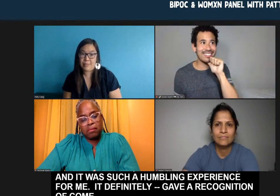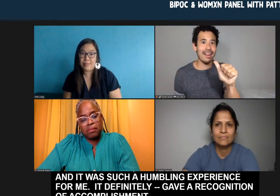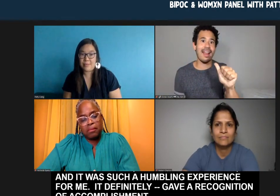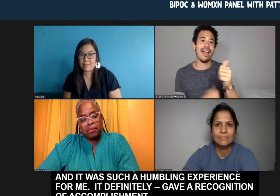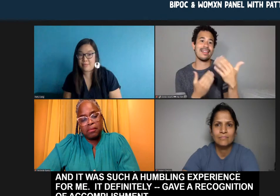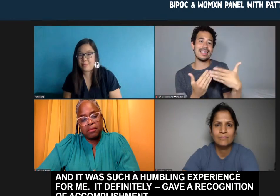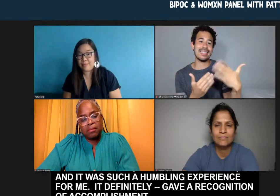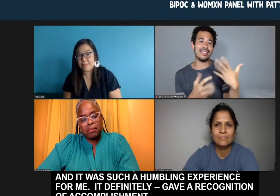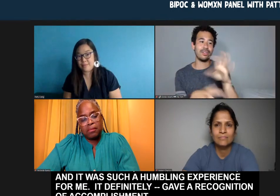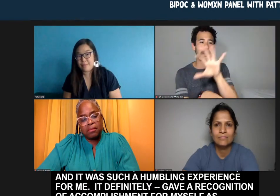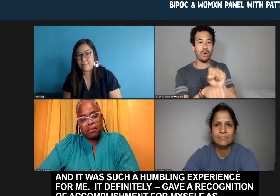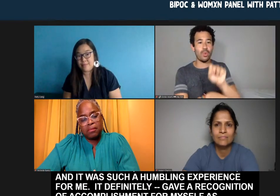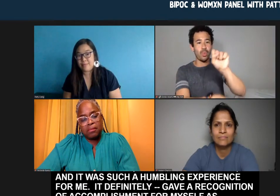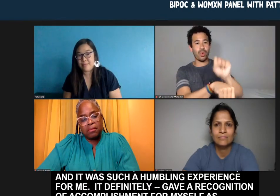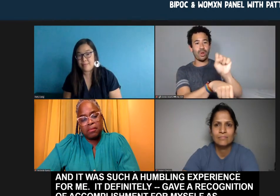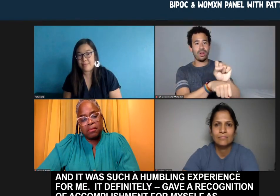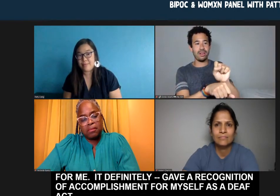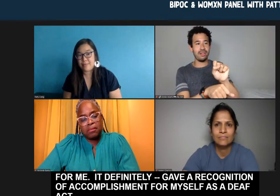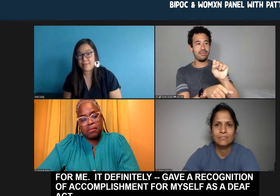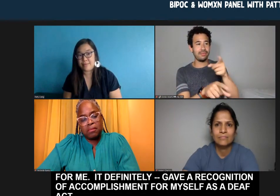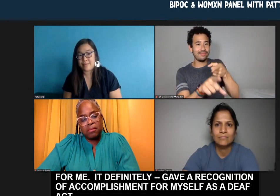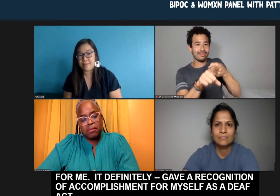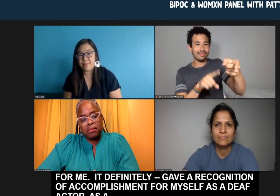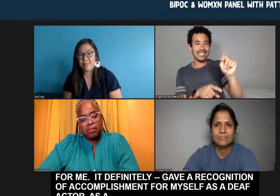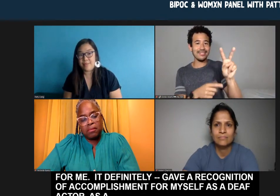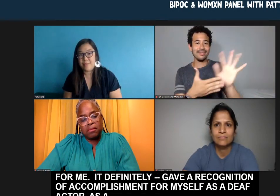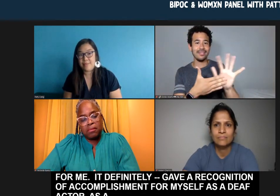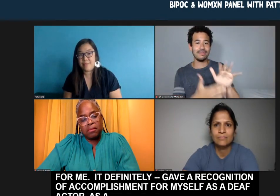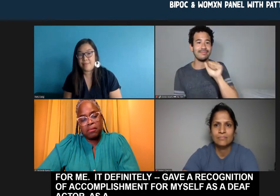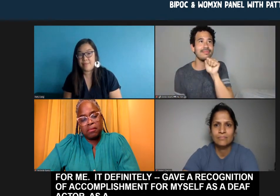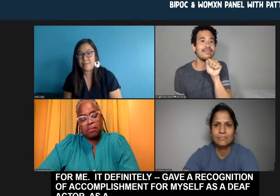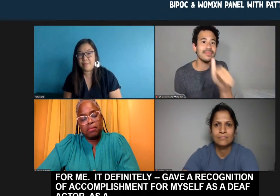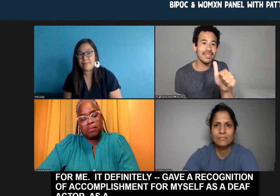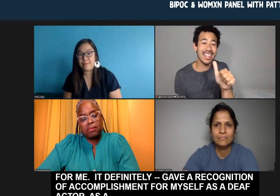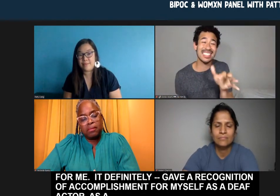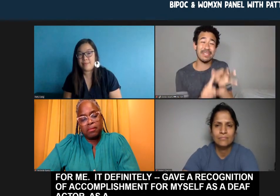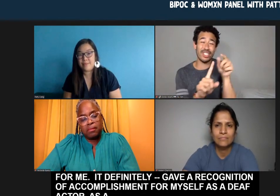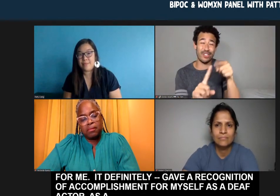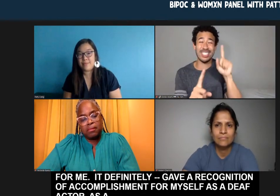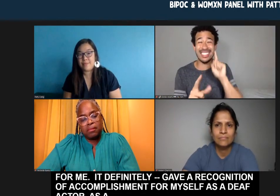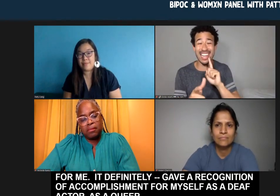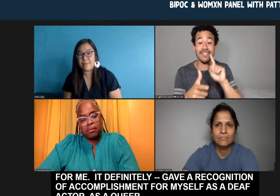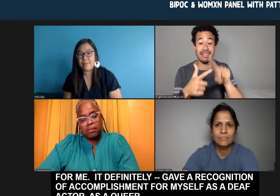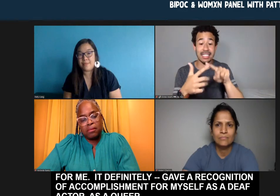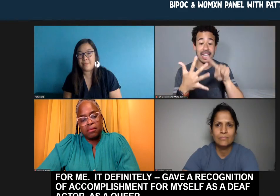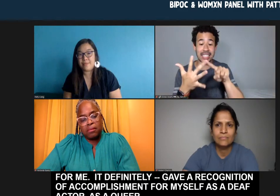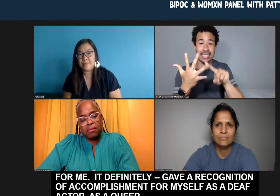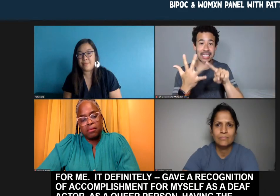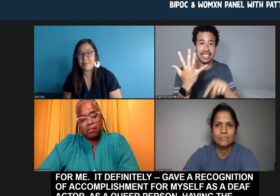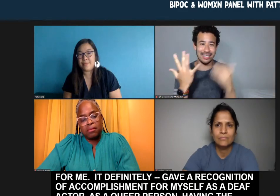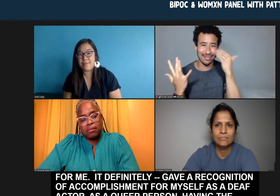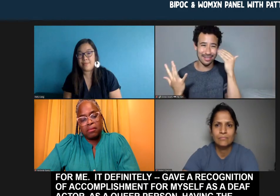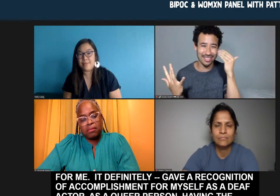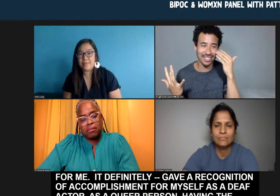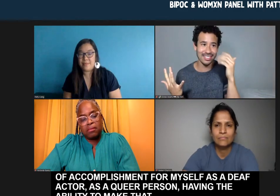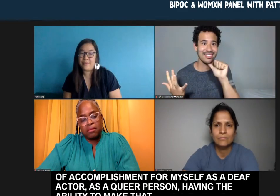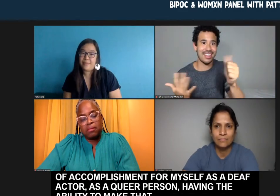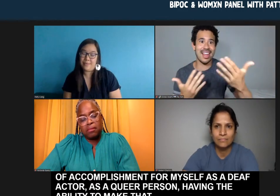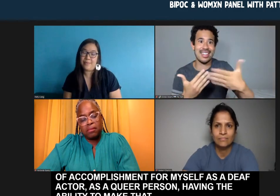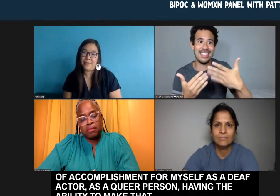bi, POC person, again, just having that availability to make that work. And again, especially because I have so